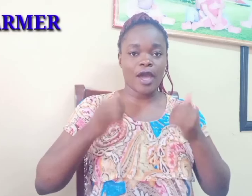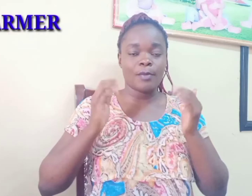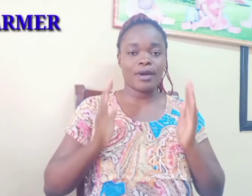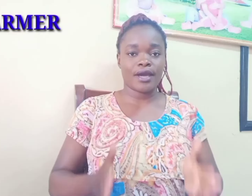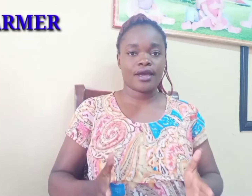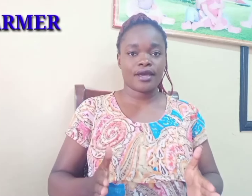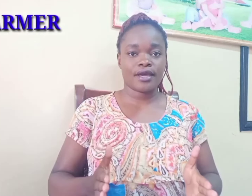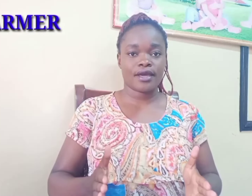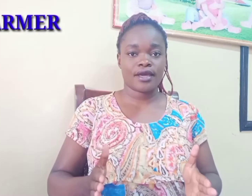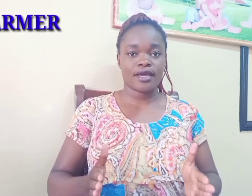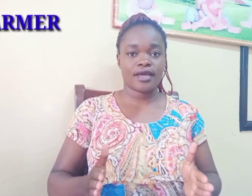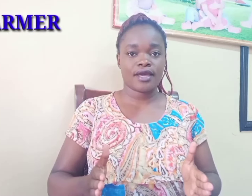farmer.